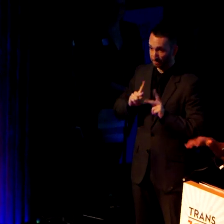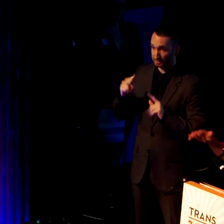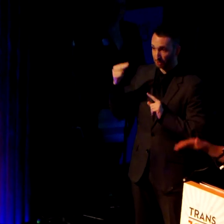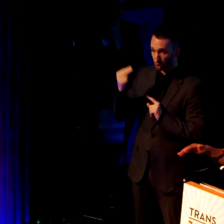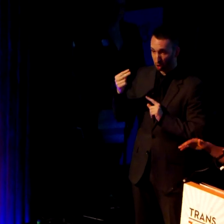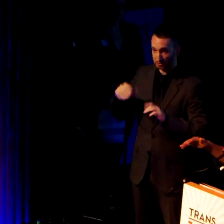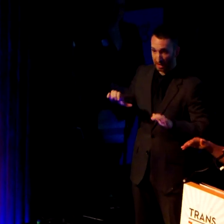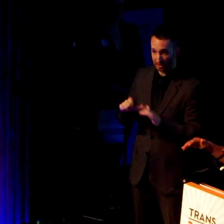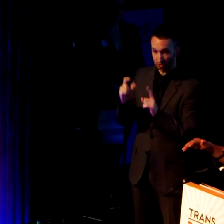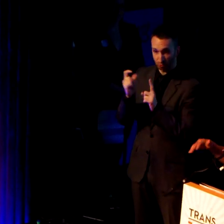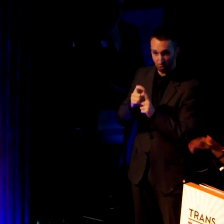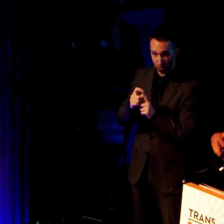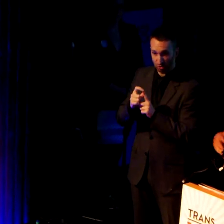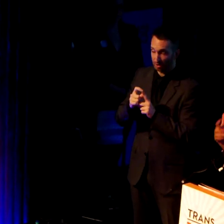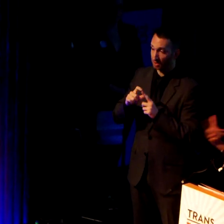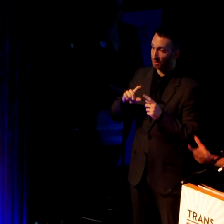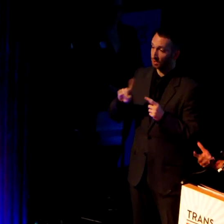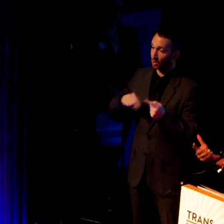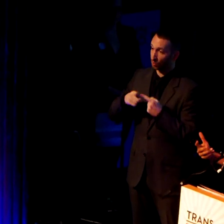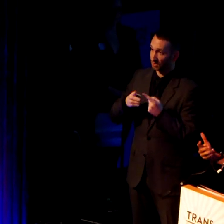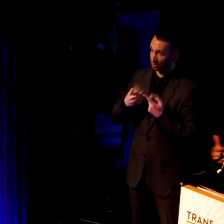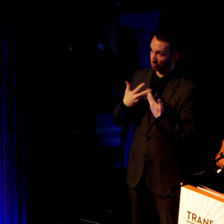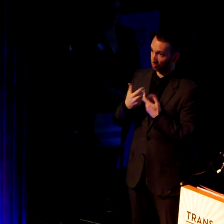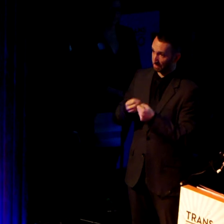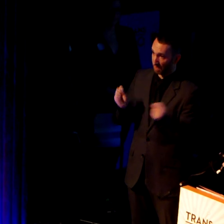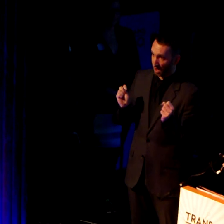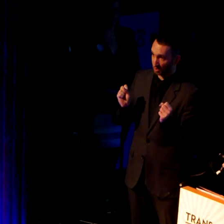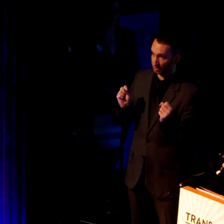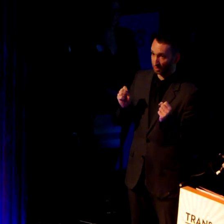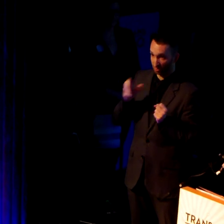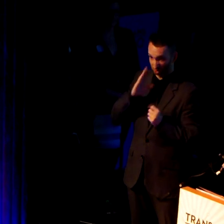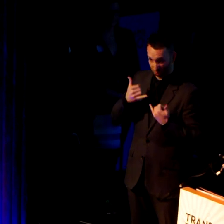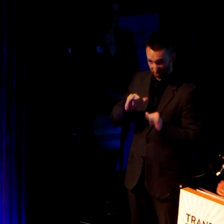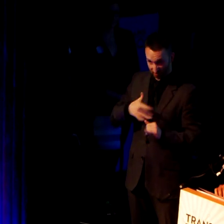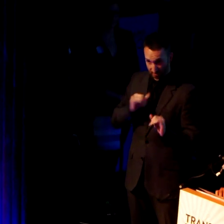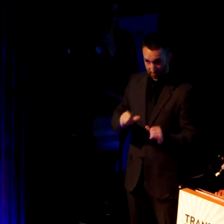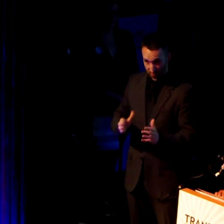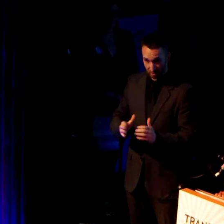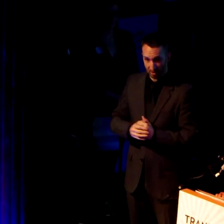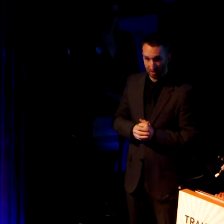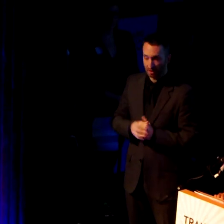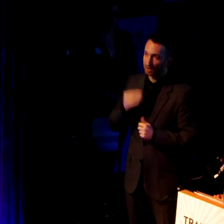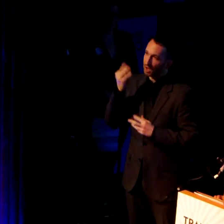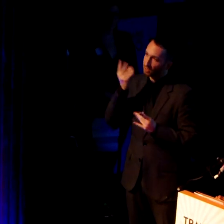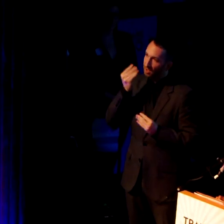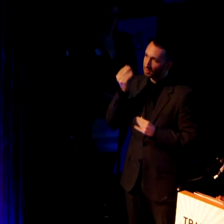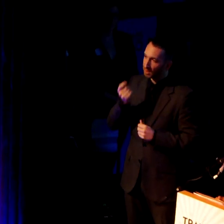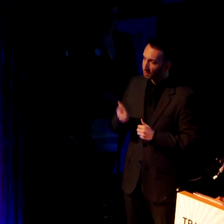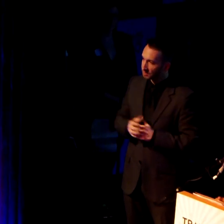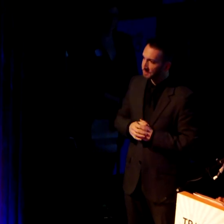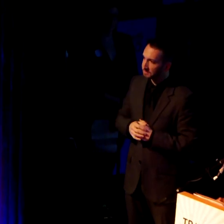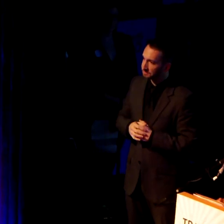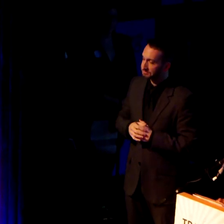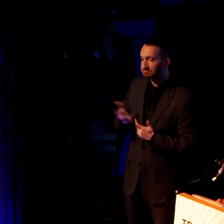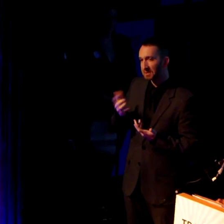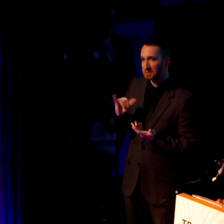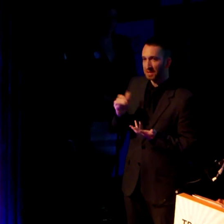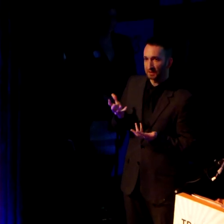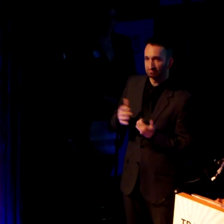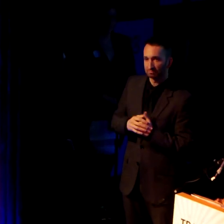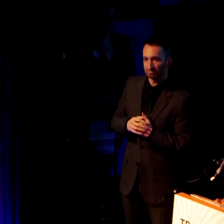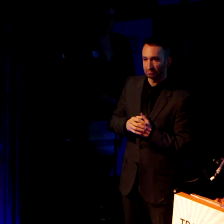looks, actions, and words when you come out to them, would you still feel that way? I thought about it a little bit, and I was